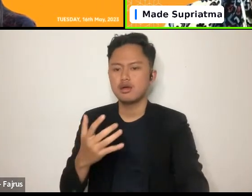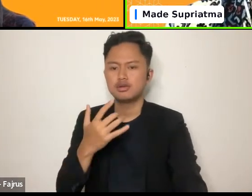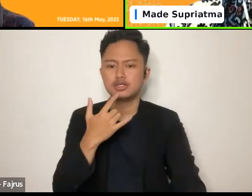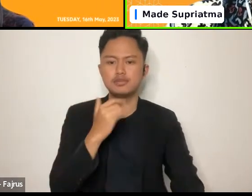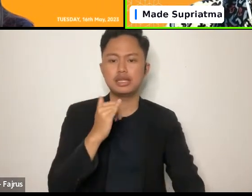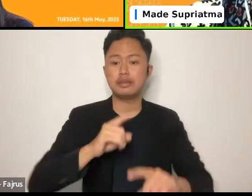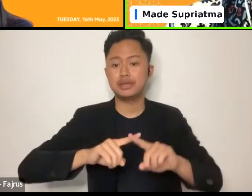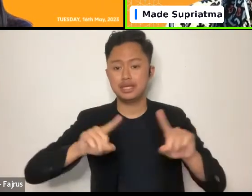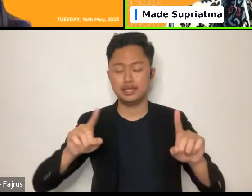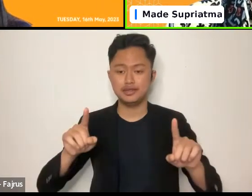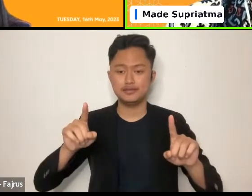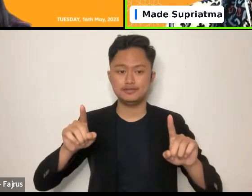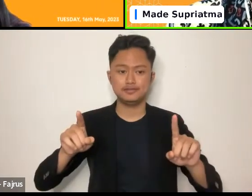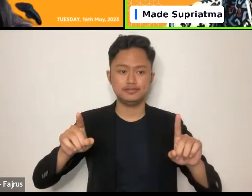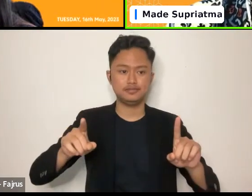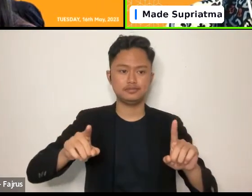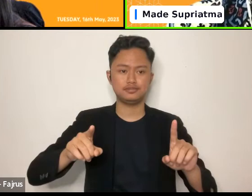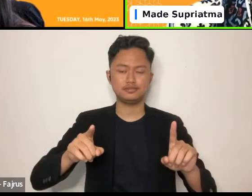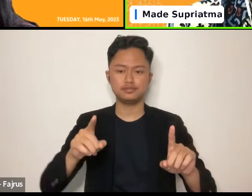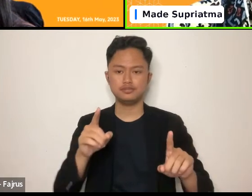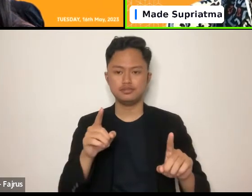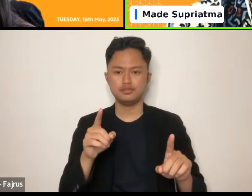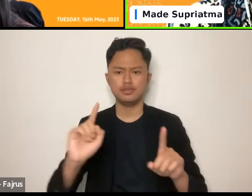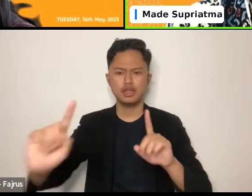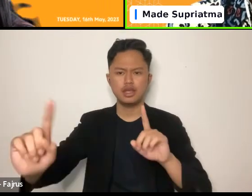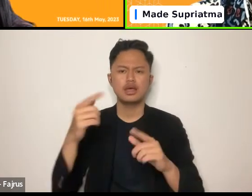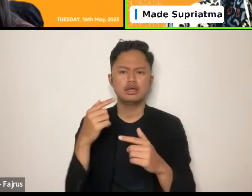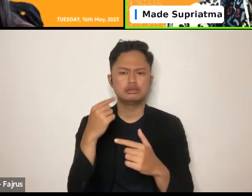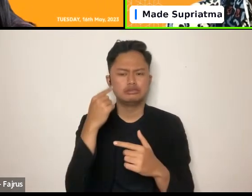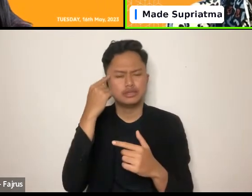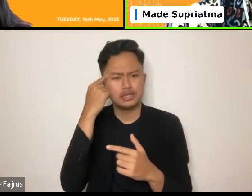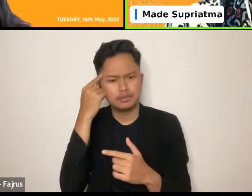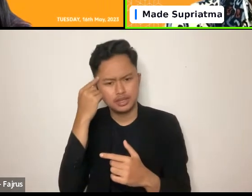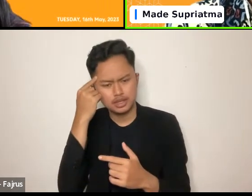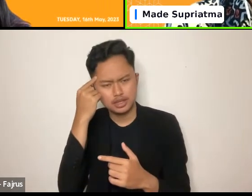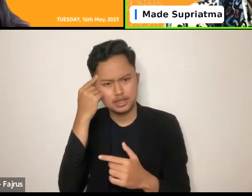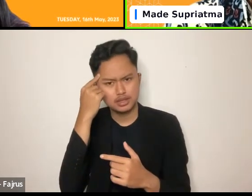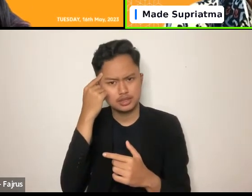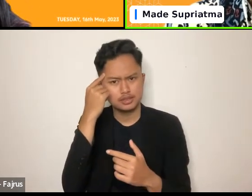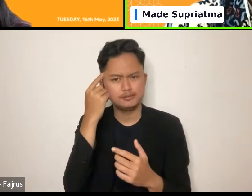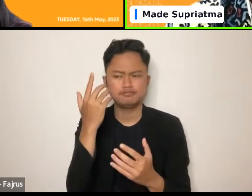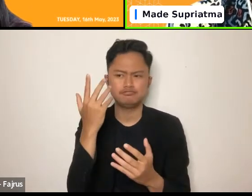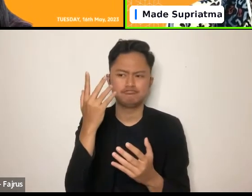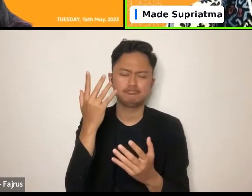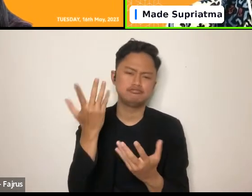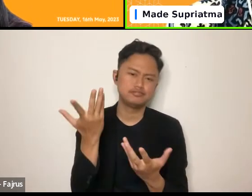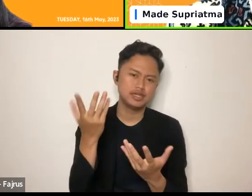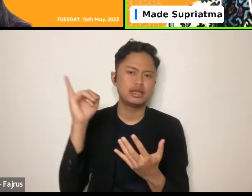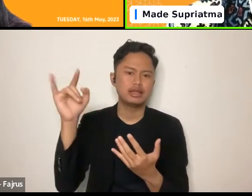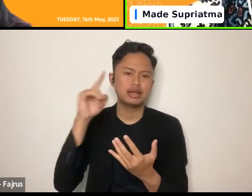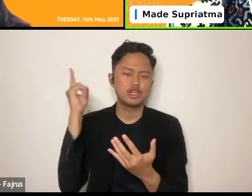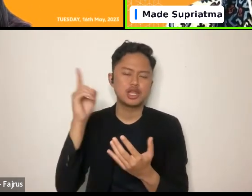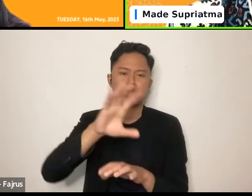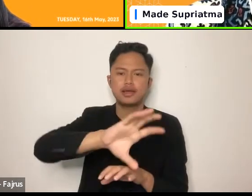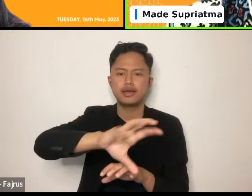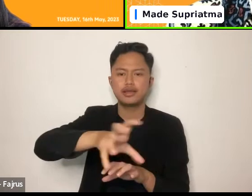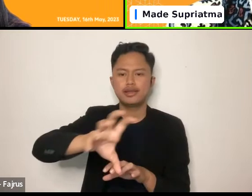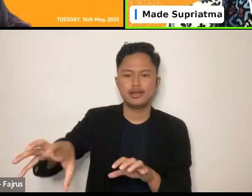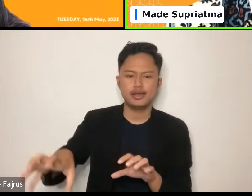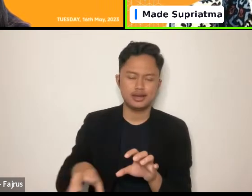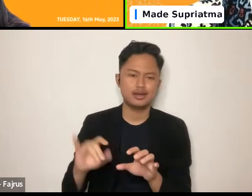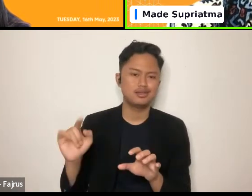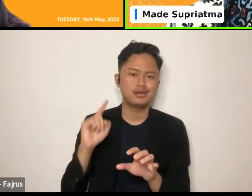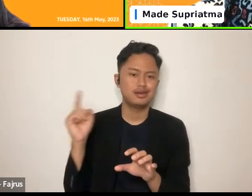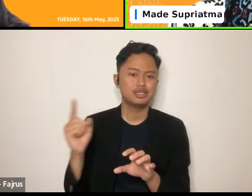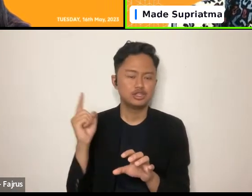but the thing is that in the international arena, there